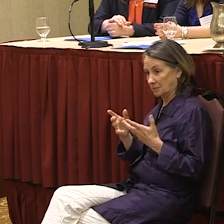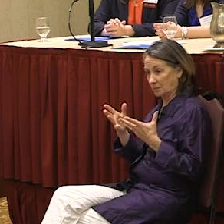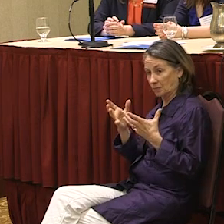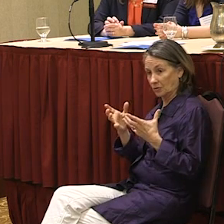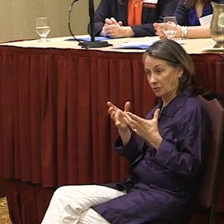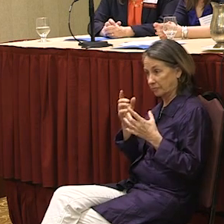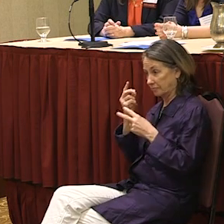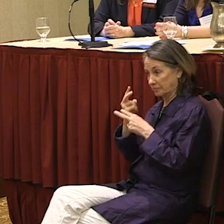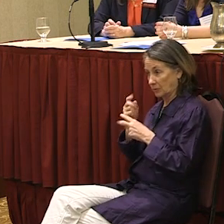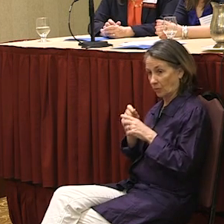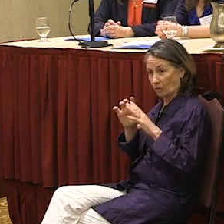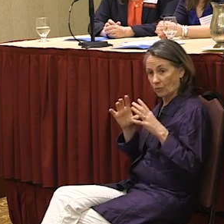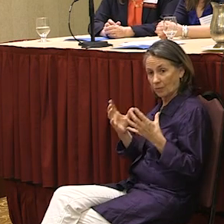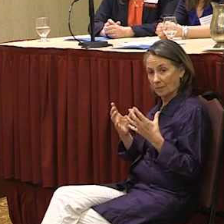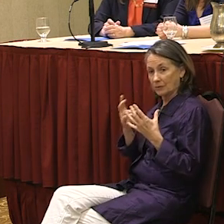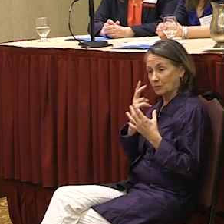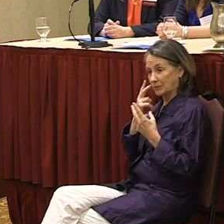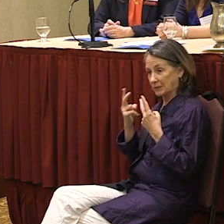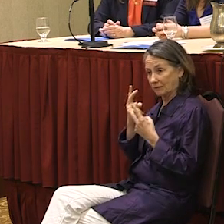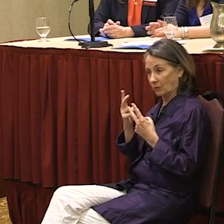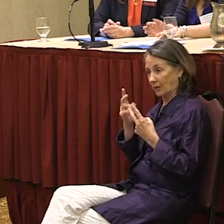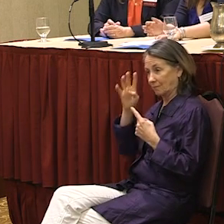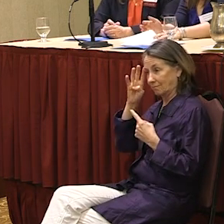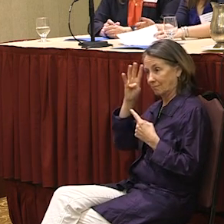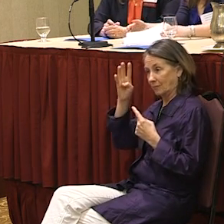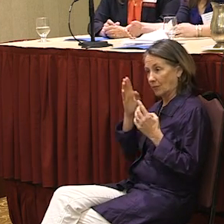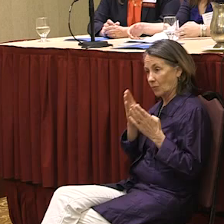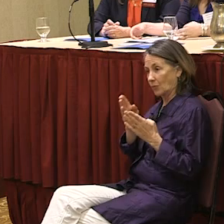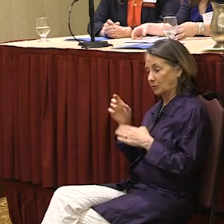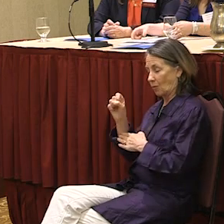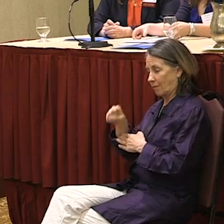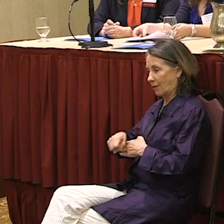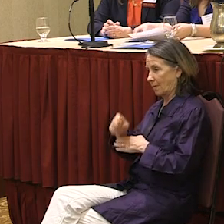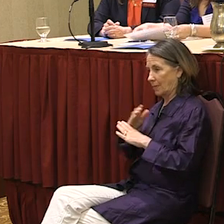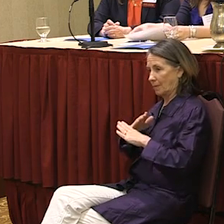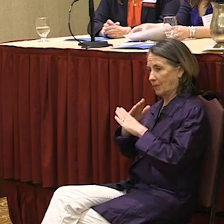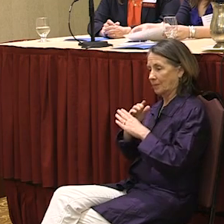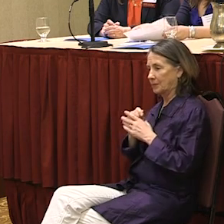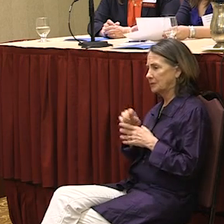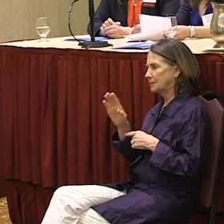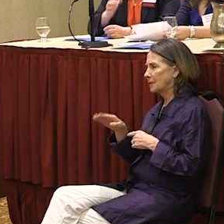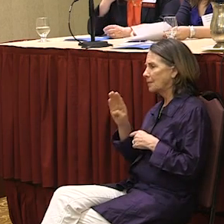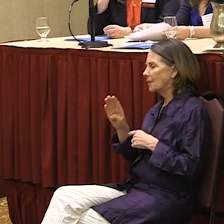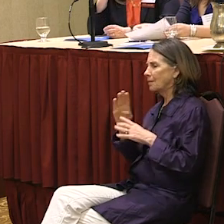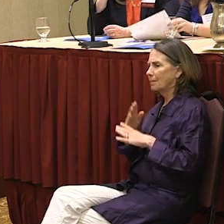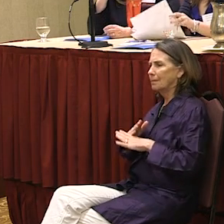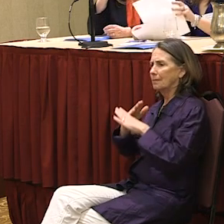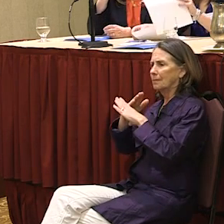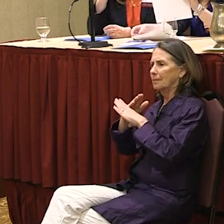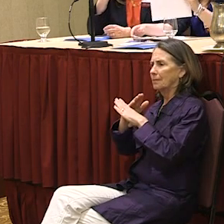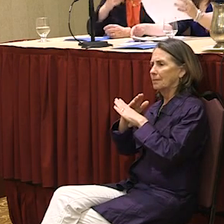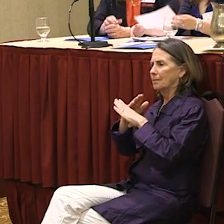to brainstorm with the group and see if we can come up with some ways to overcome the barrier. So we say, Bob, what was your